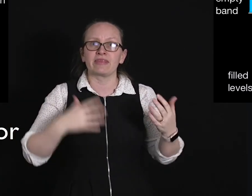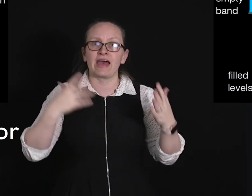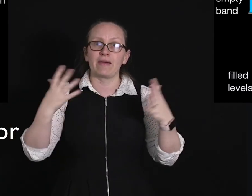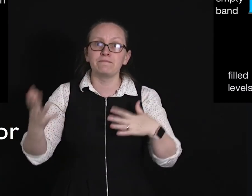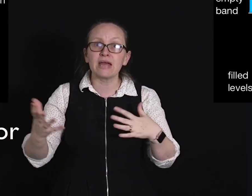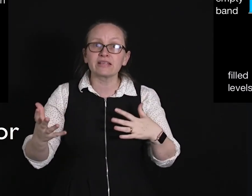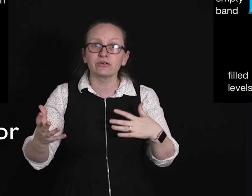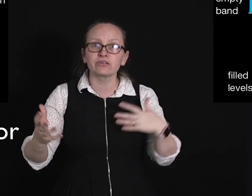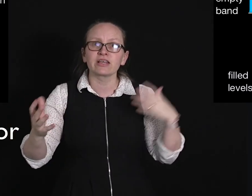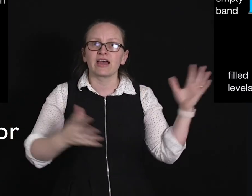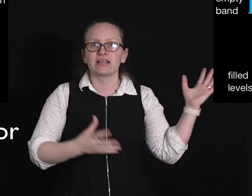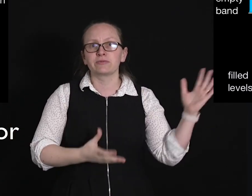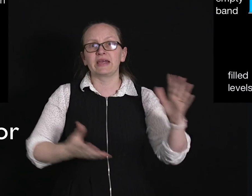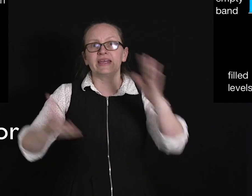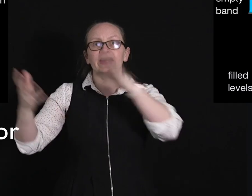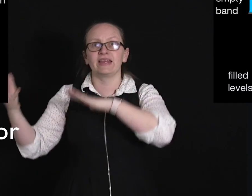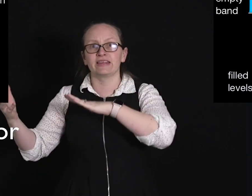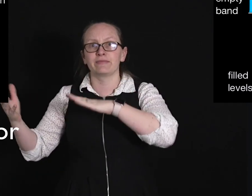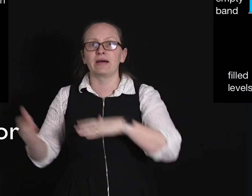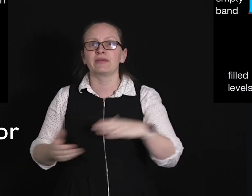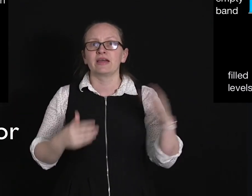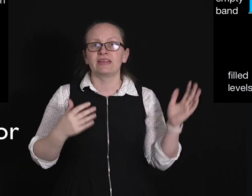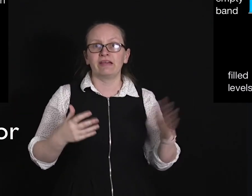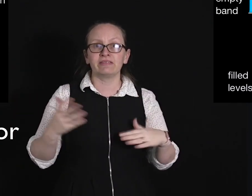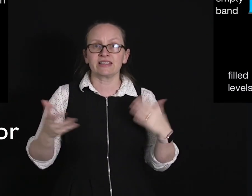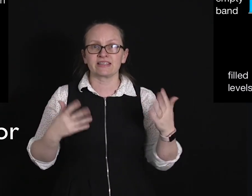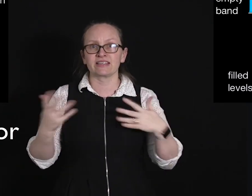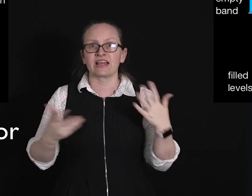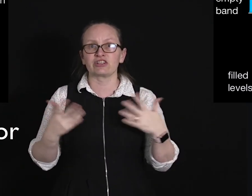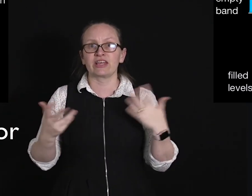that metals, as we heat them up, their resistance actually